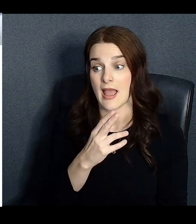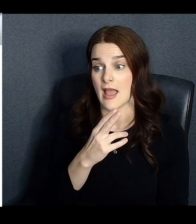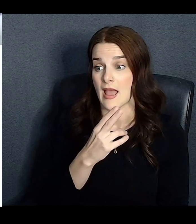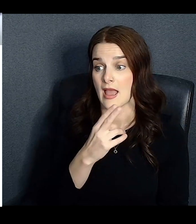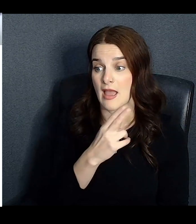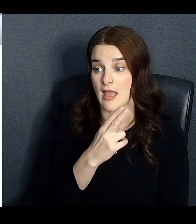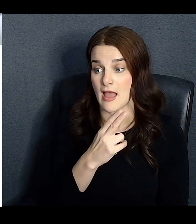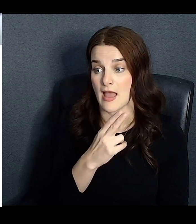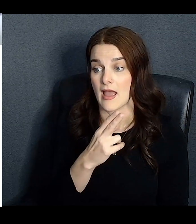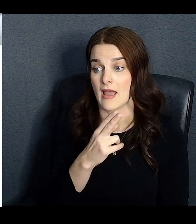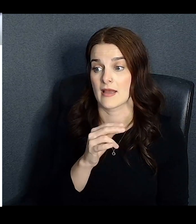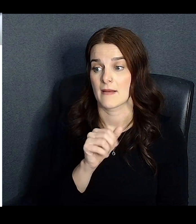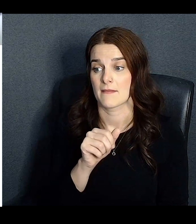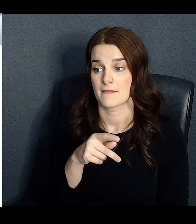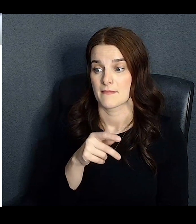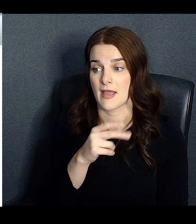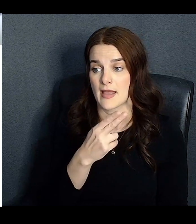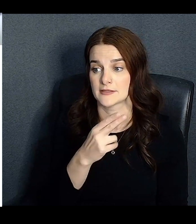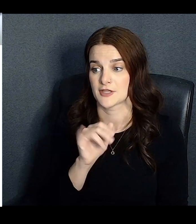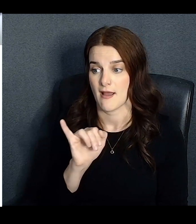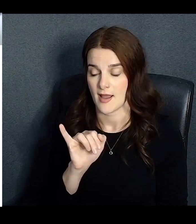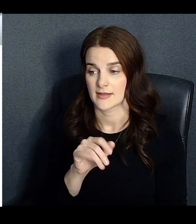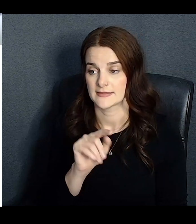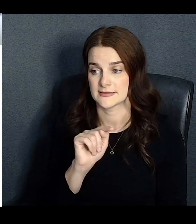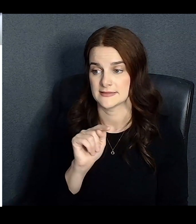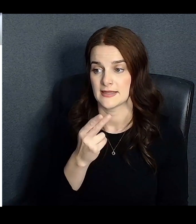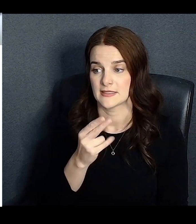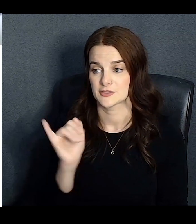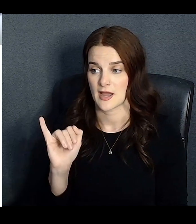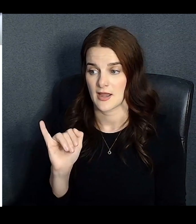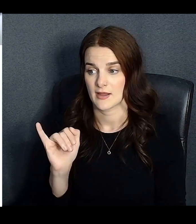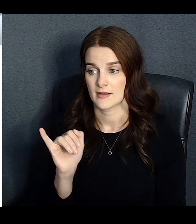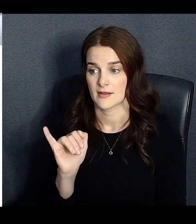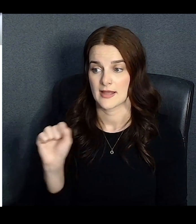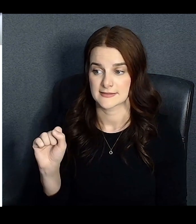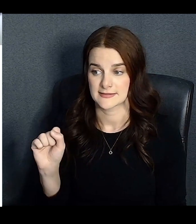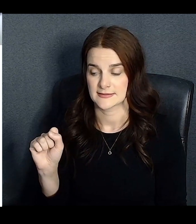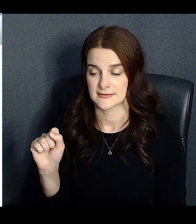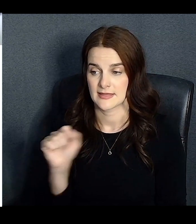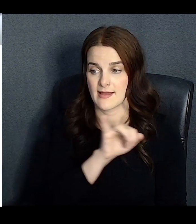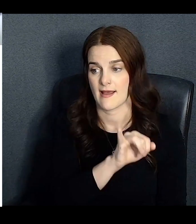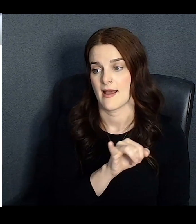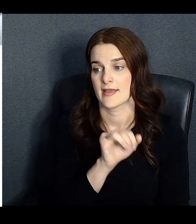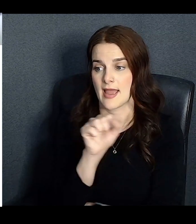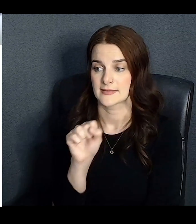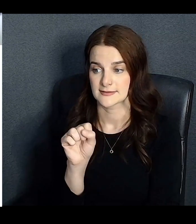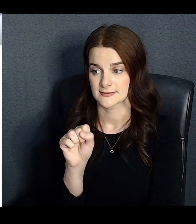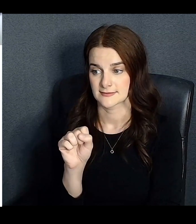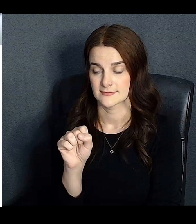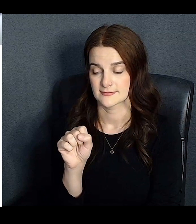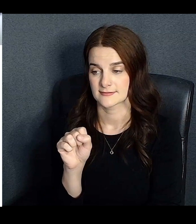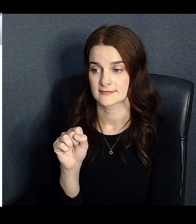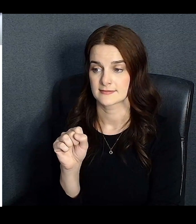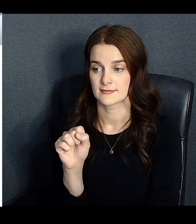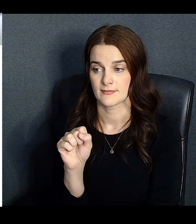Cap H I T H I, S,